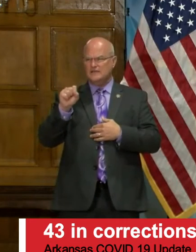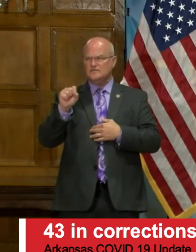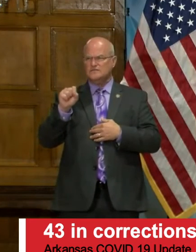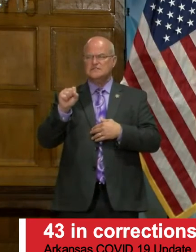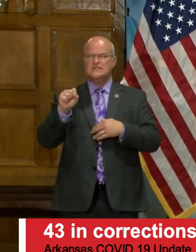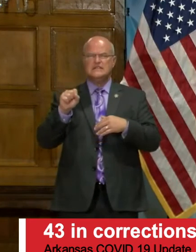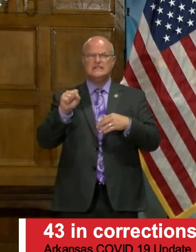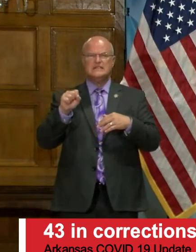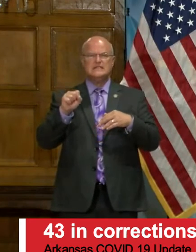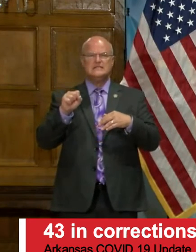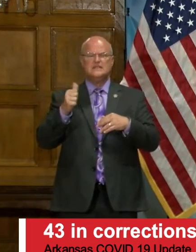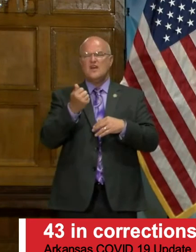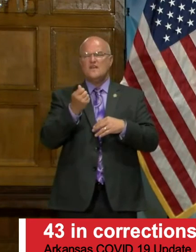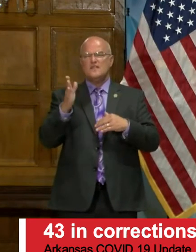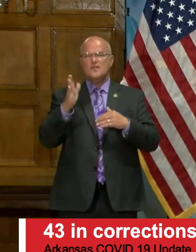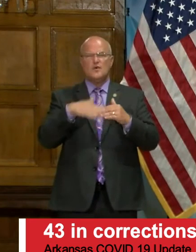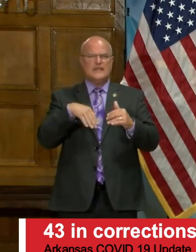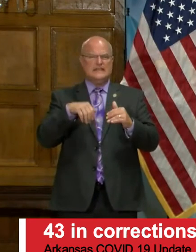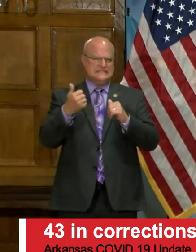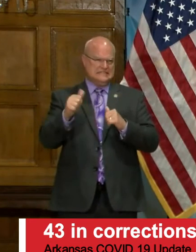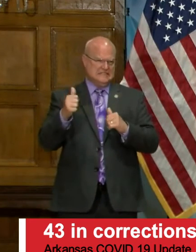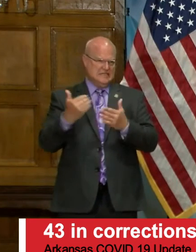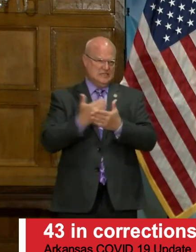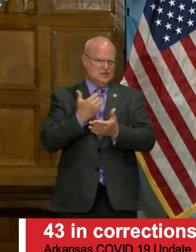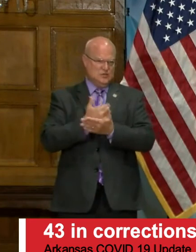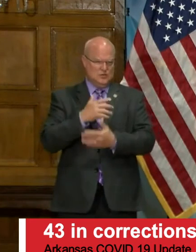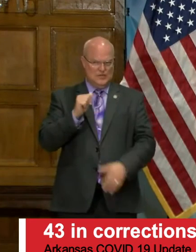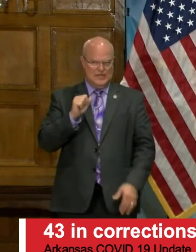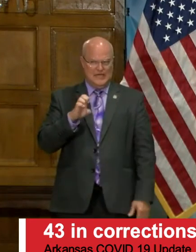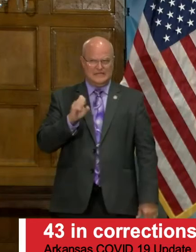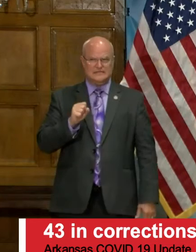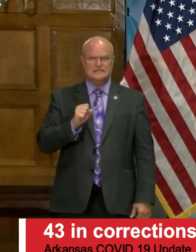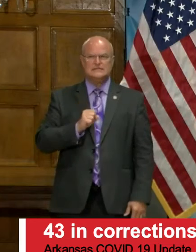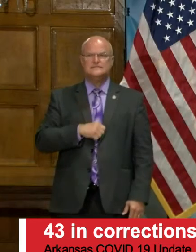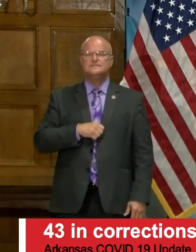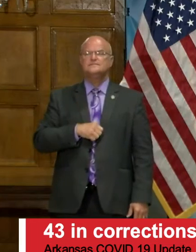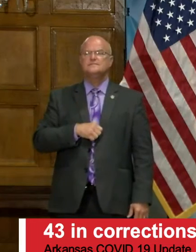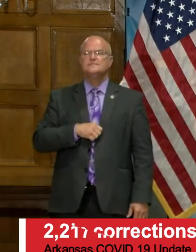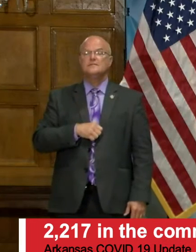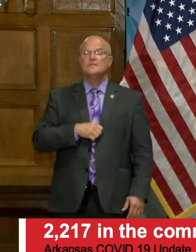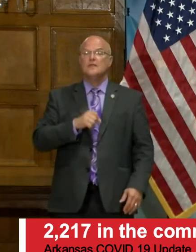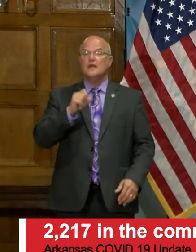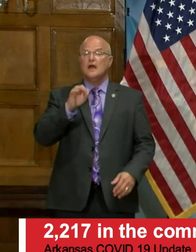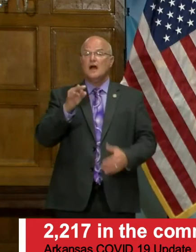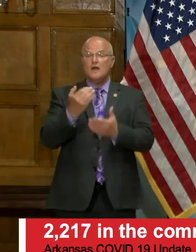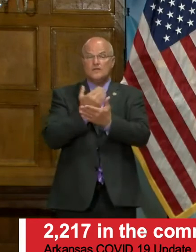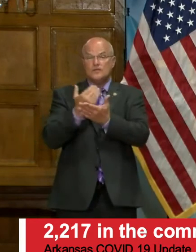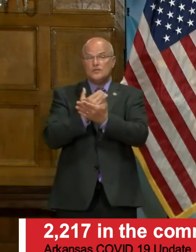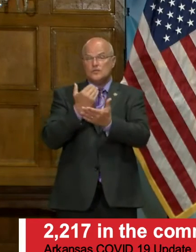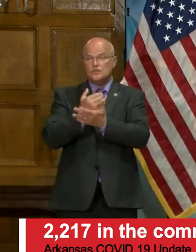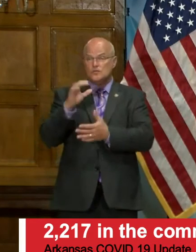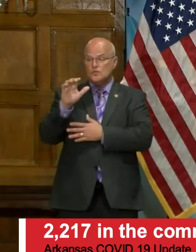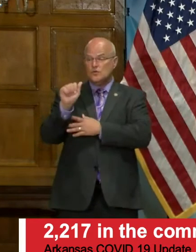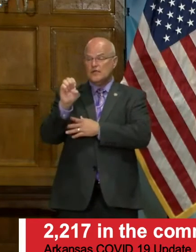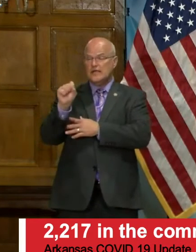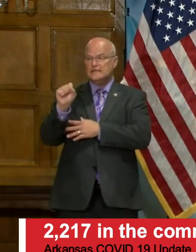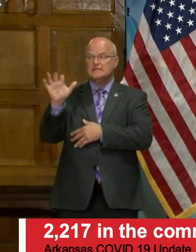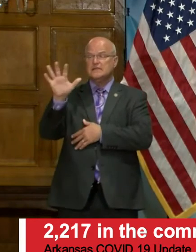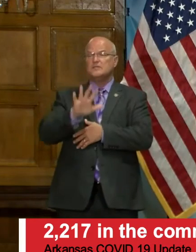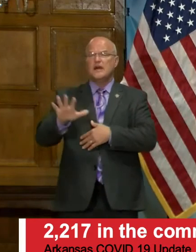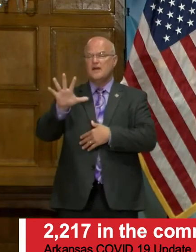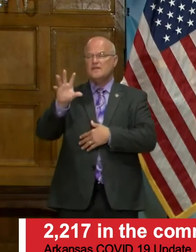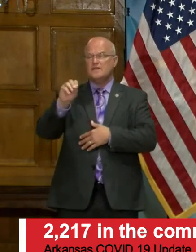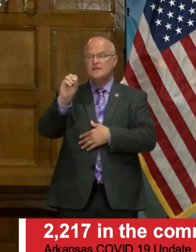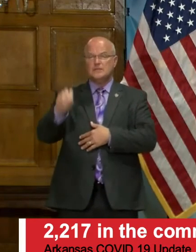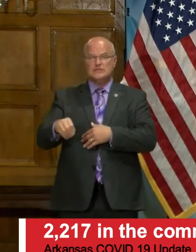are fewer than 10 new cases. Of our new cases, approximately